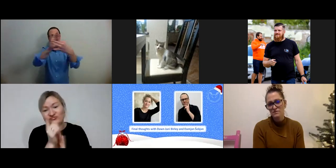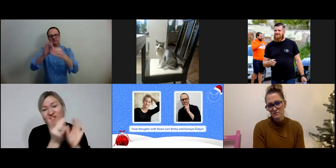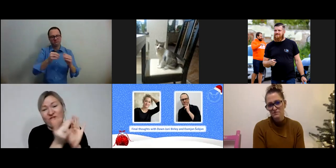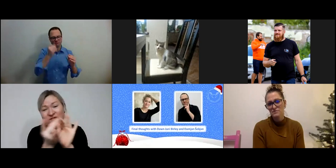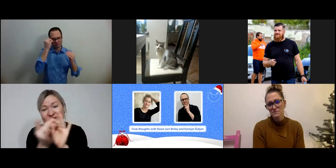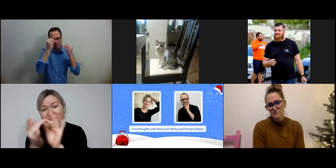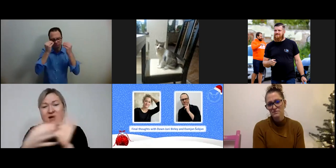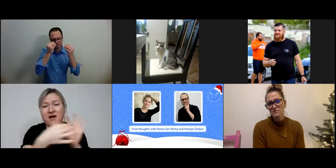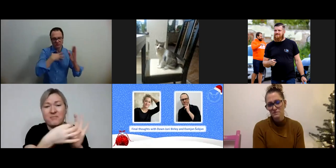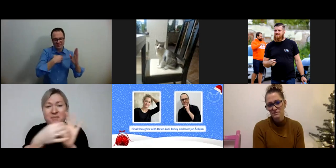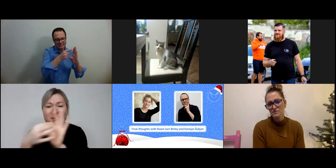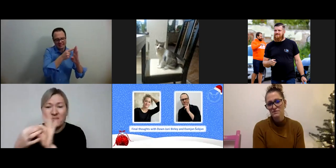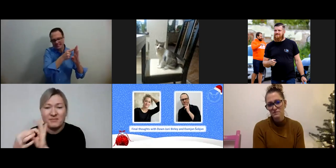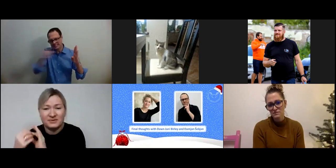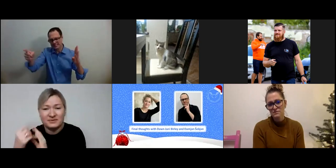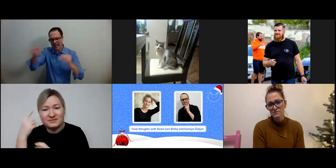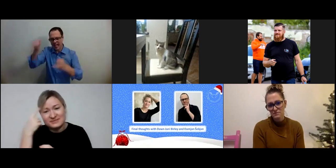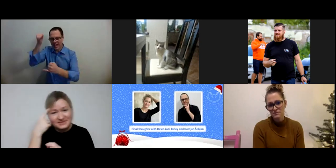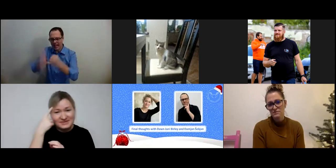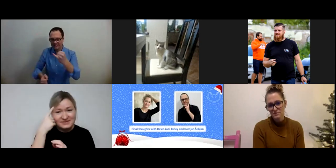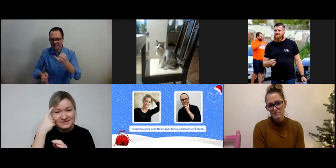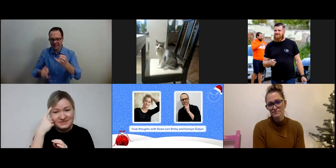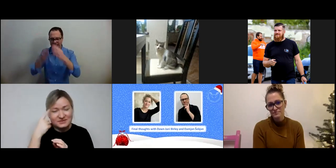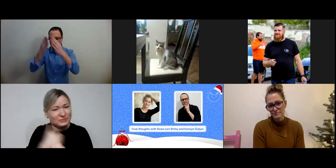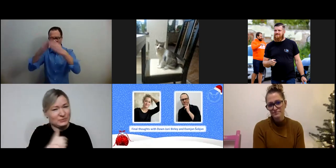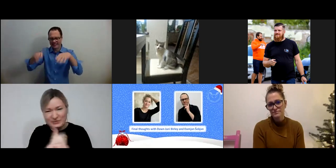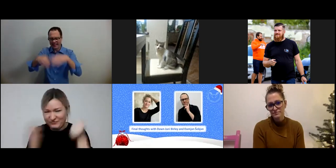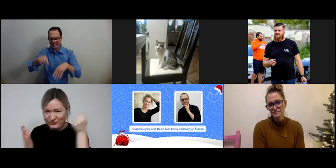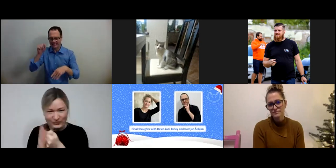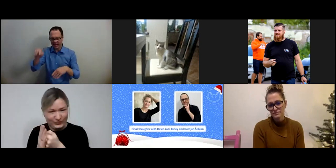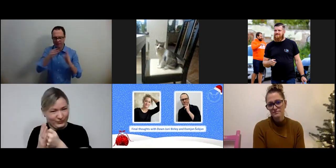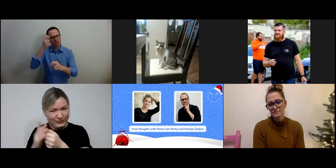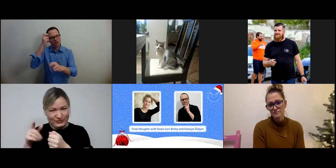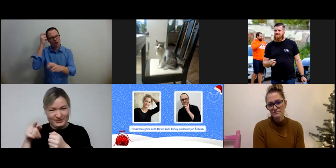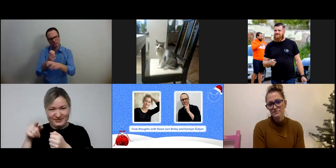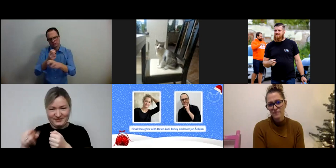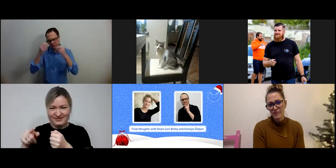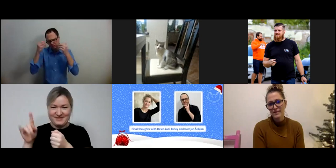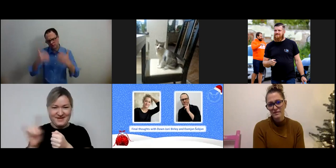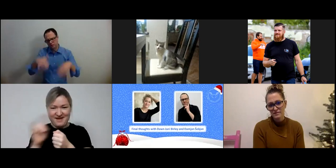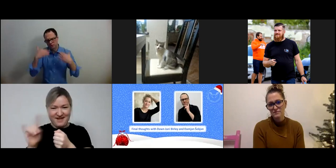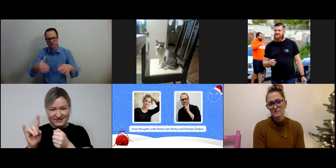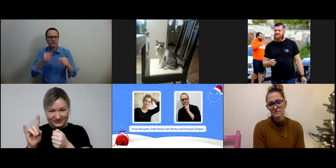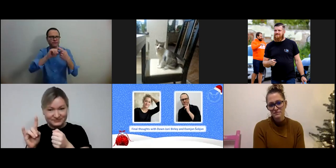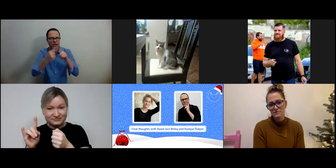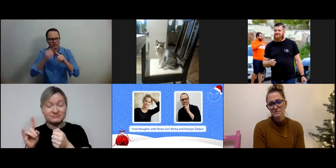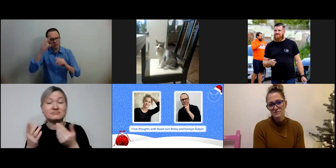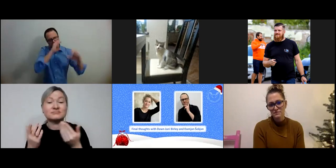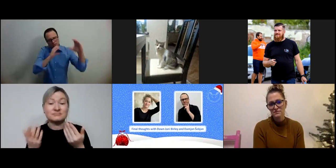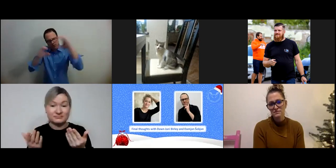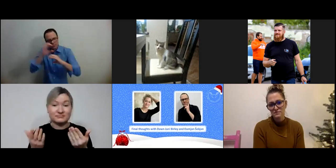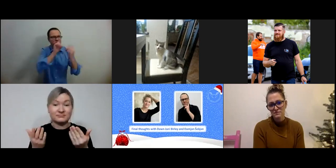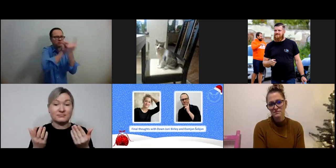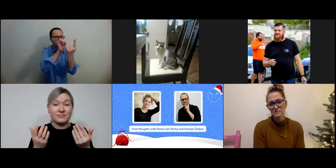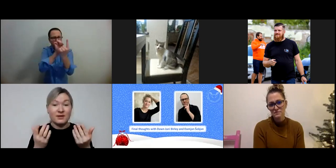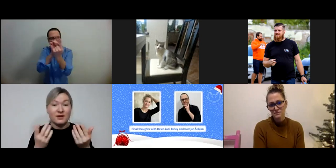interpreters from Mexico that helped and stepped in. And we decided that we